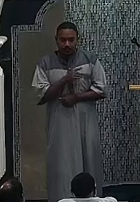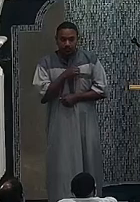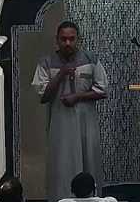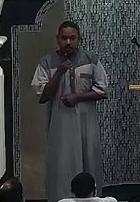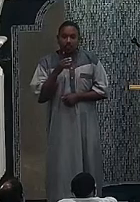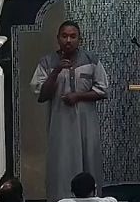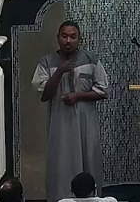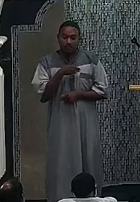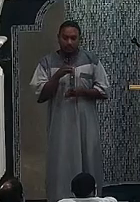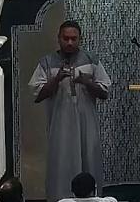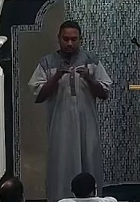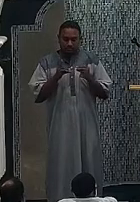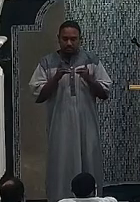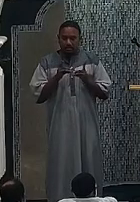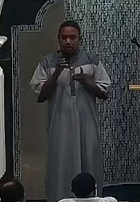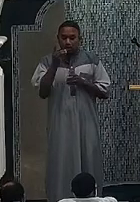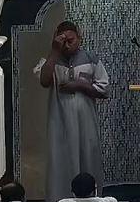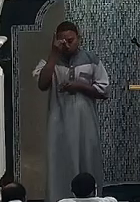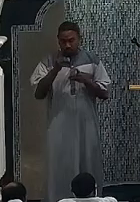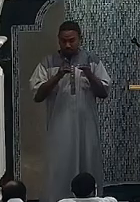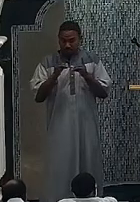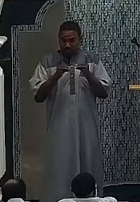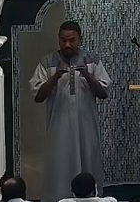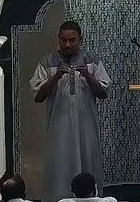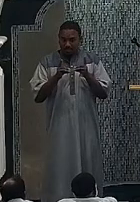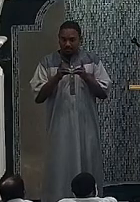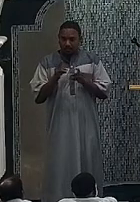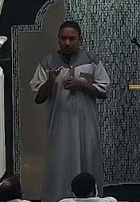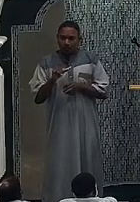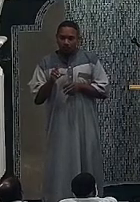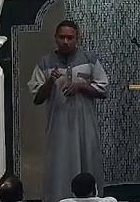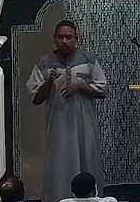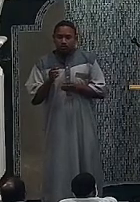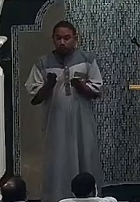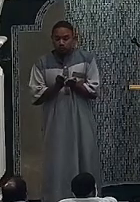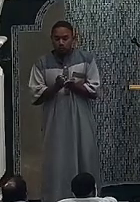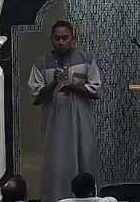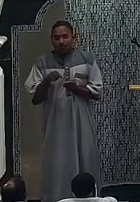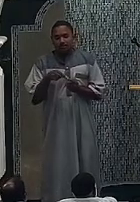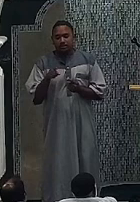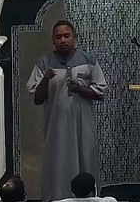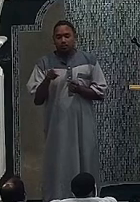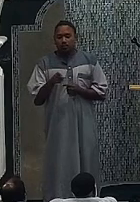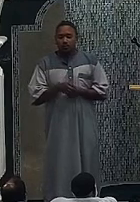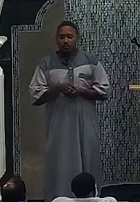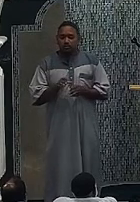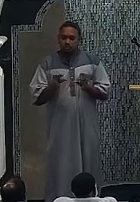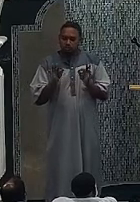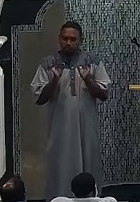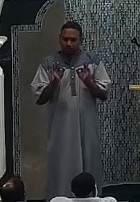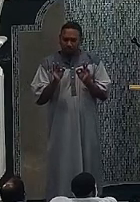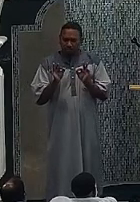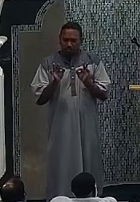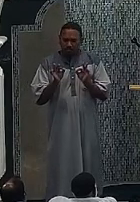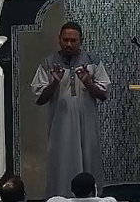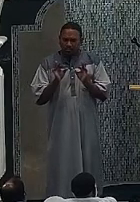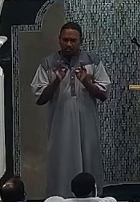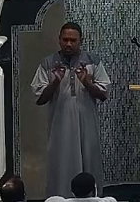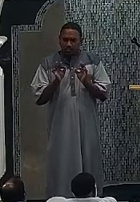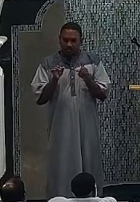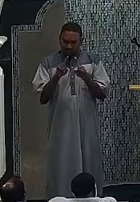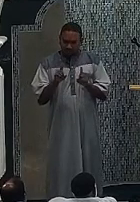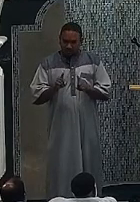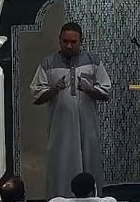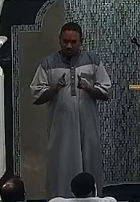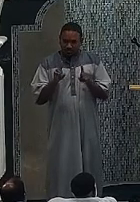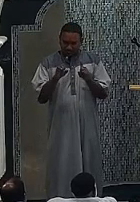idea, because these people are not special at all. It's just a name to shove them into a corner and then forget about them.